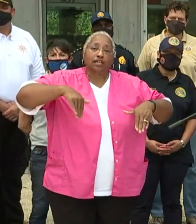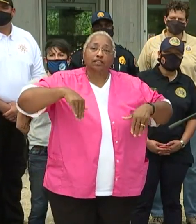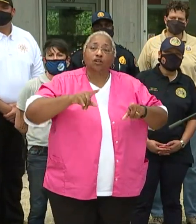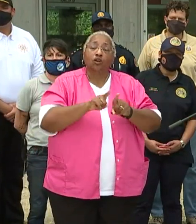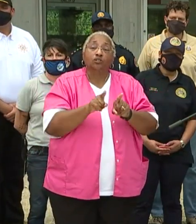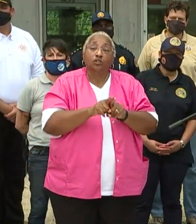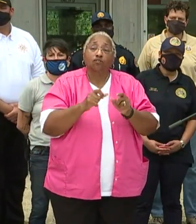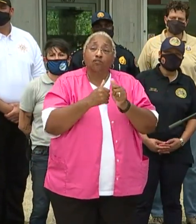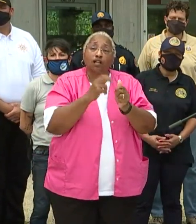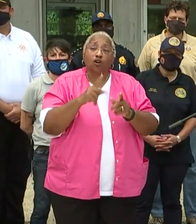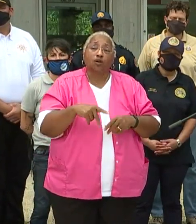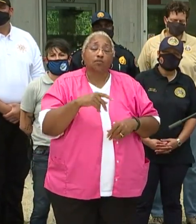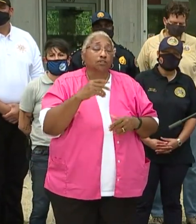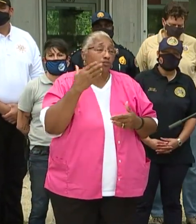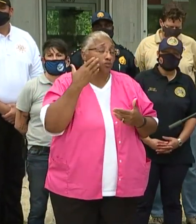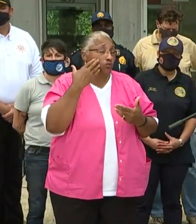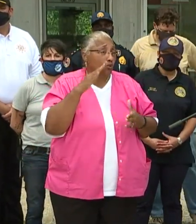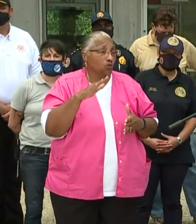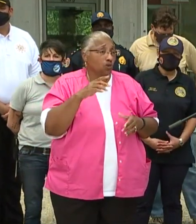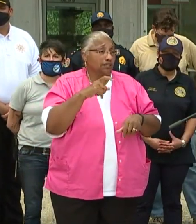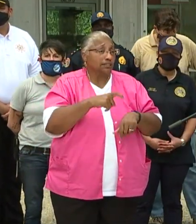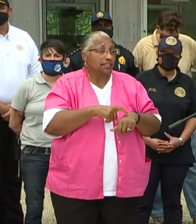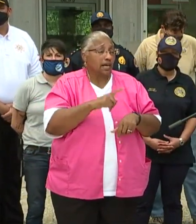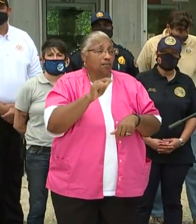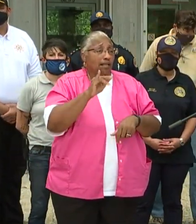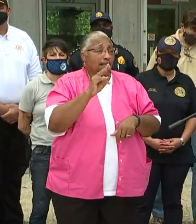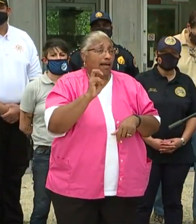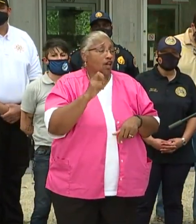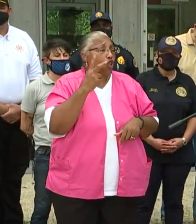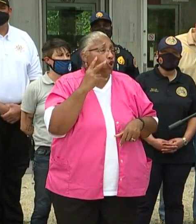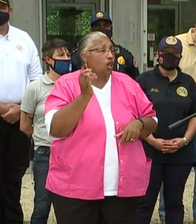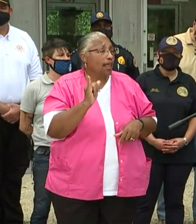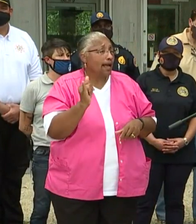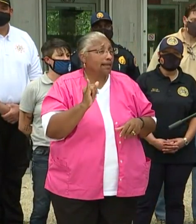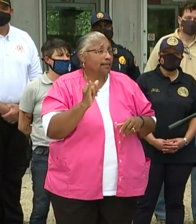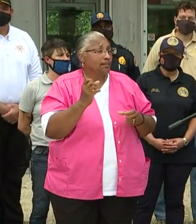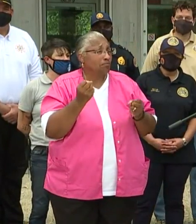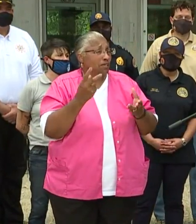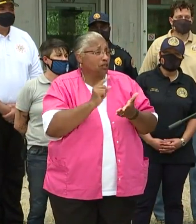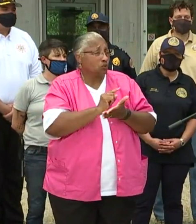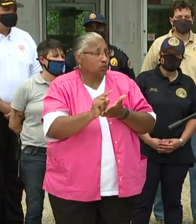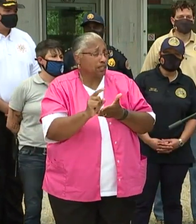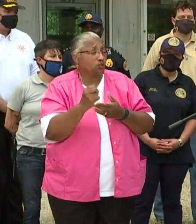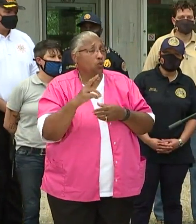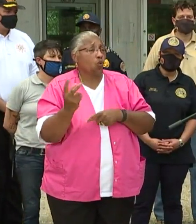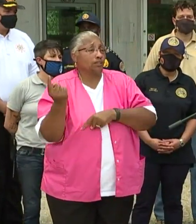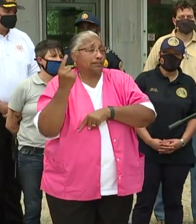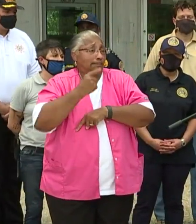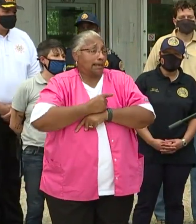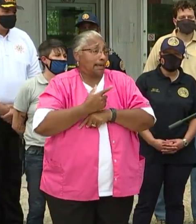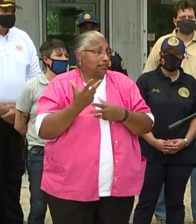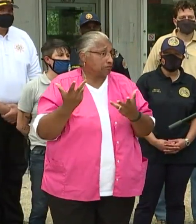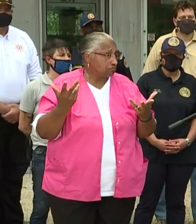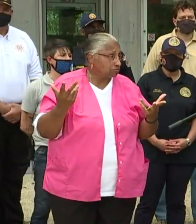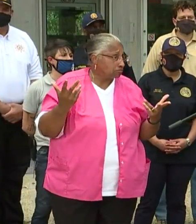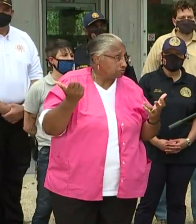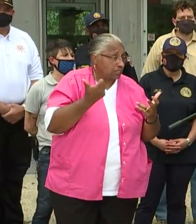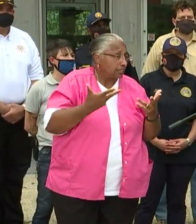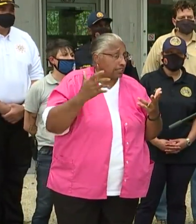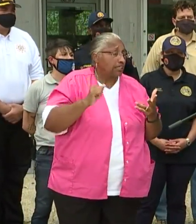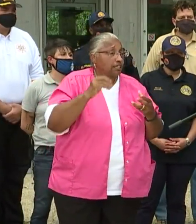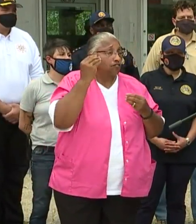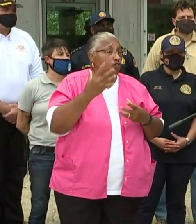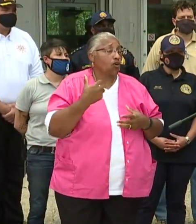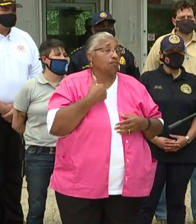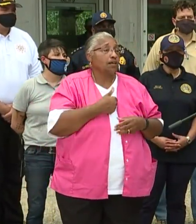know you said you don't have a timeline, but it's looking like weeks now. People expect weeks or days. Anything kind of things like that. I